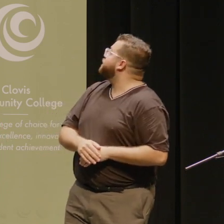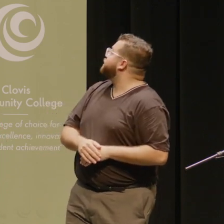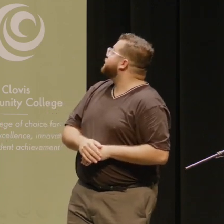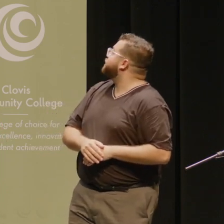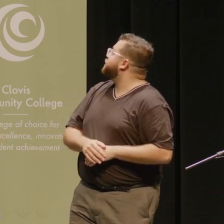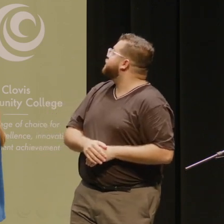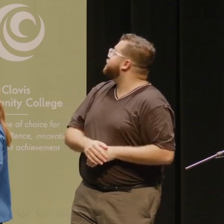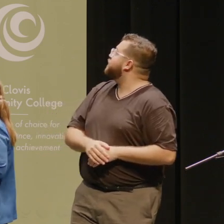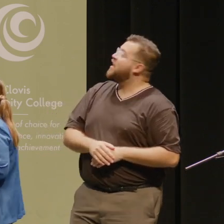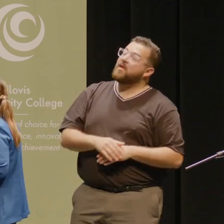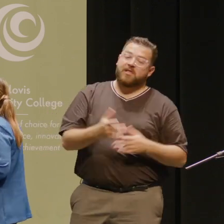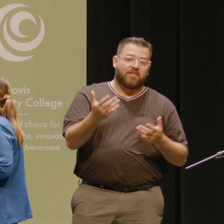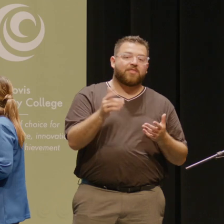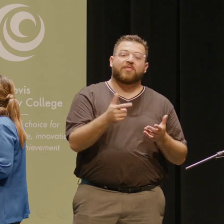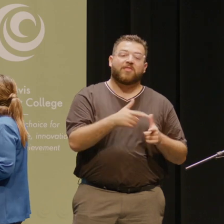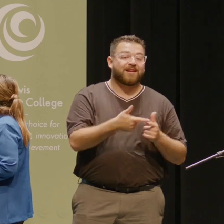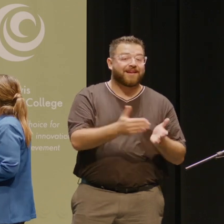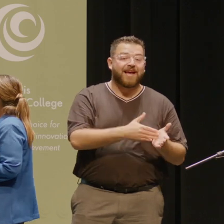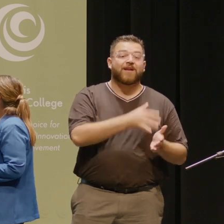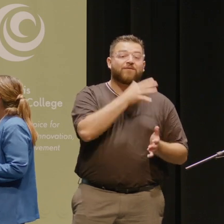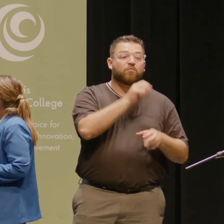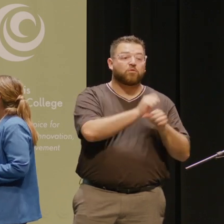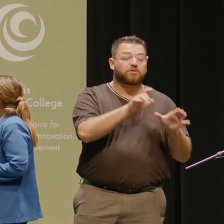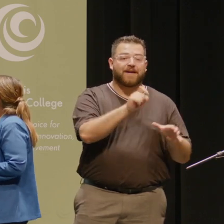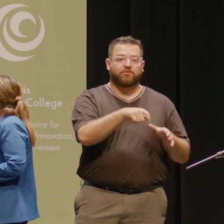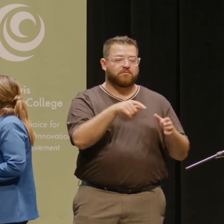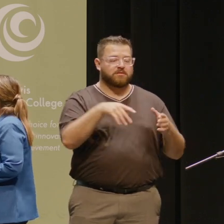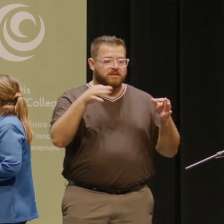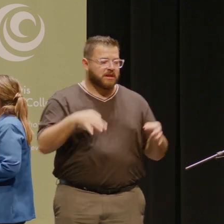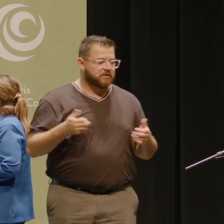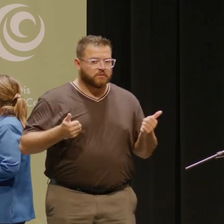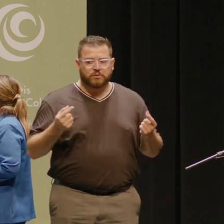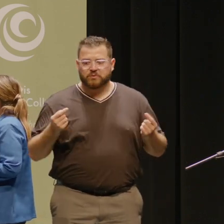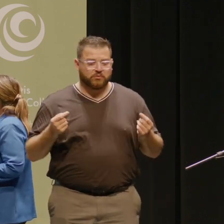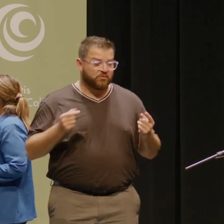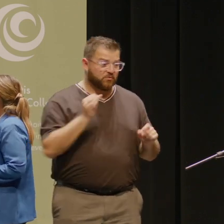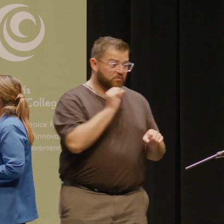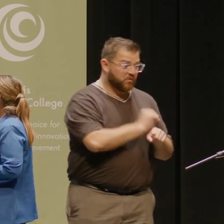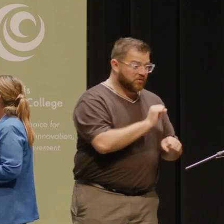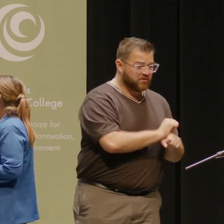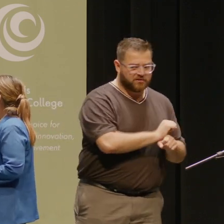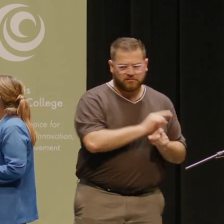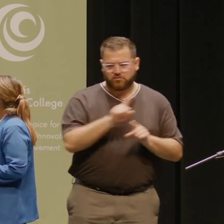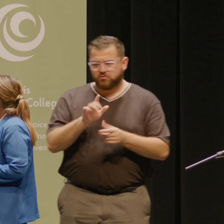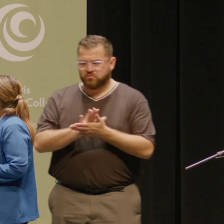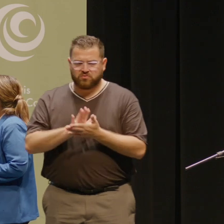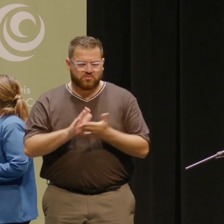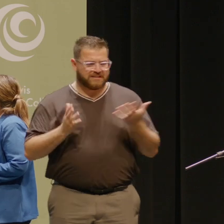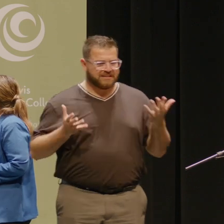And then farm workers continue to have to choose between working or going to school with the 46%.